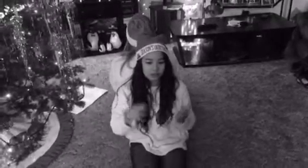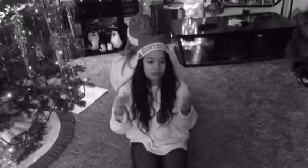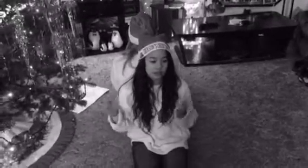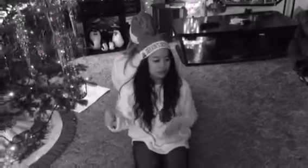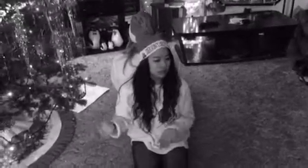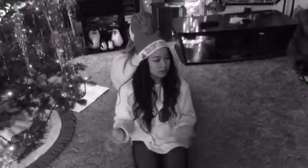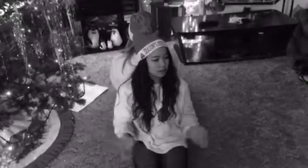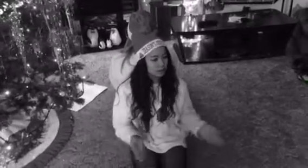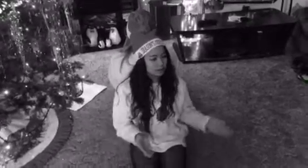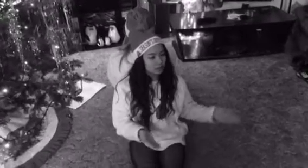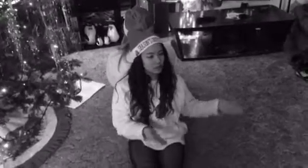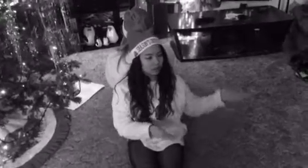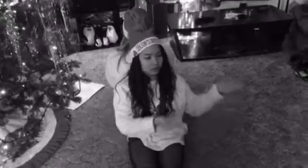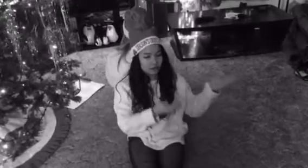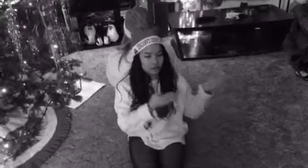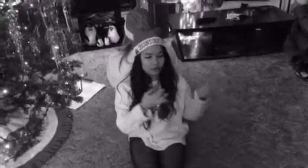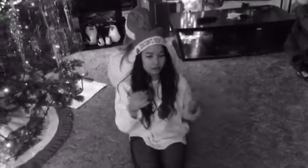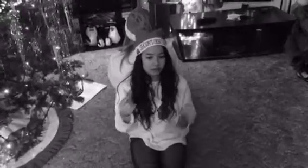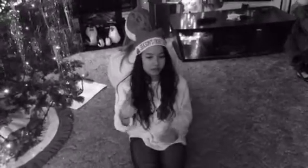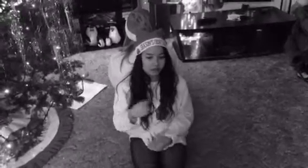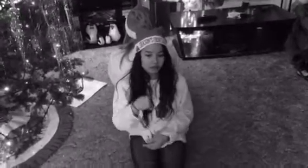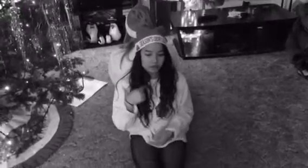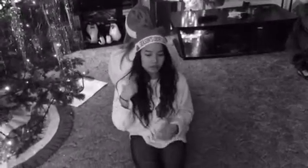And I can't sweep you off of your feet